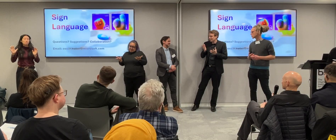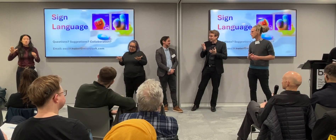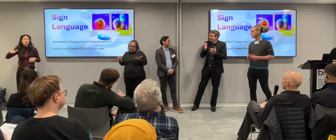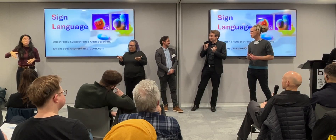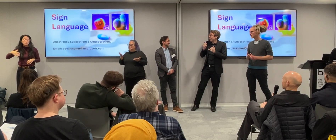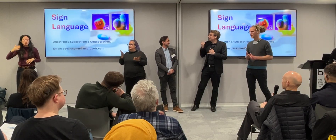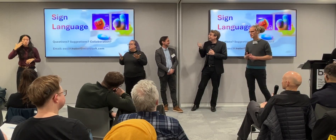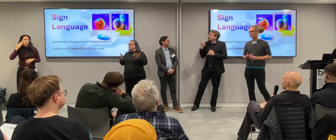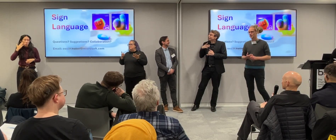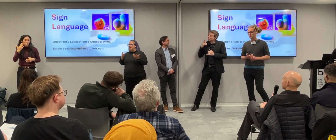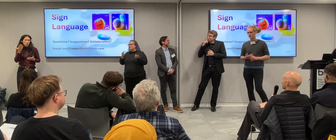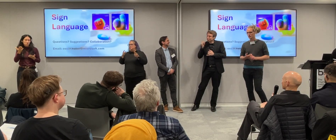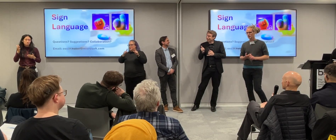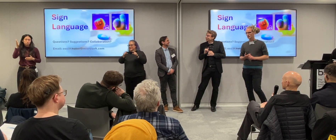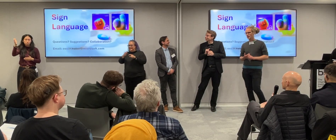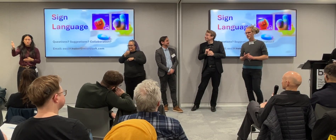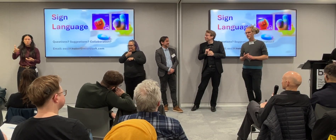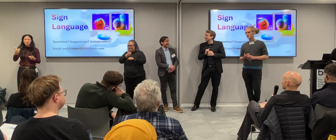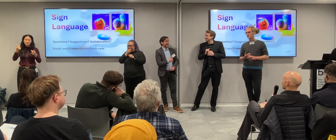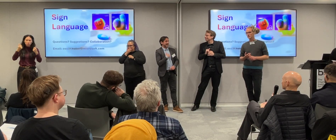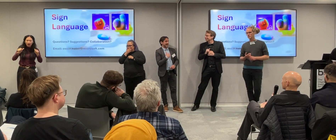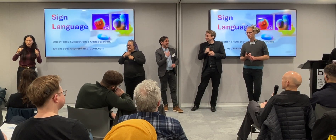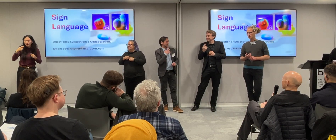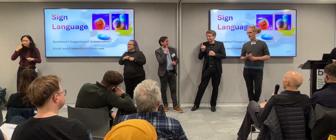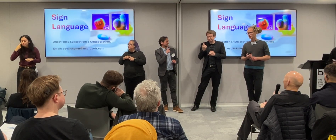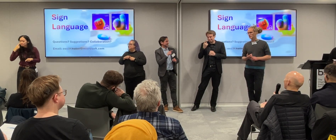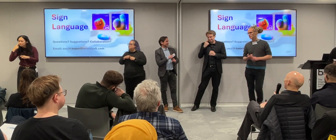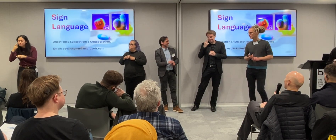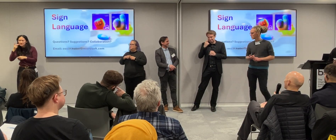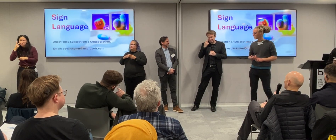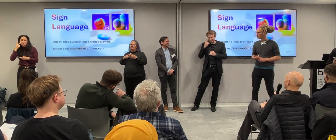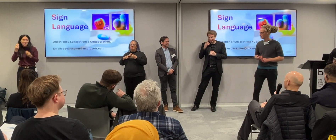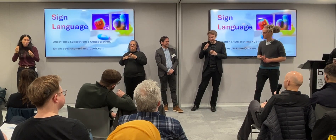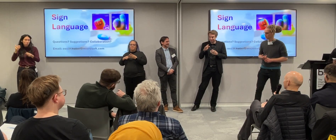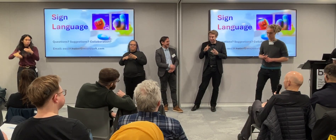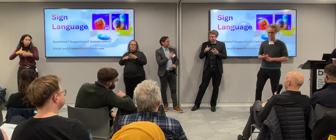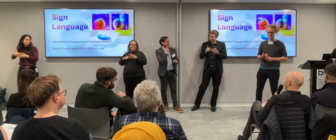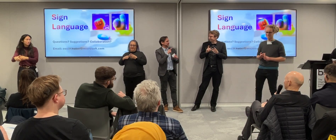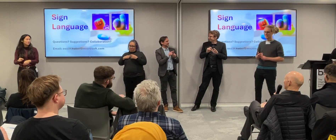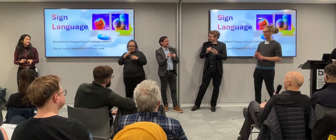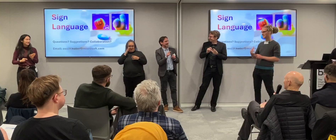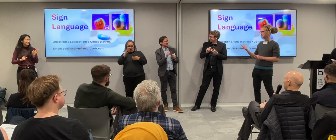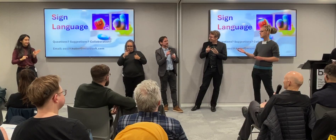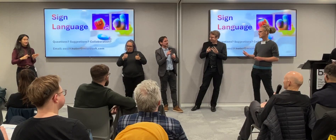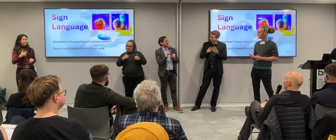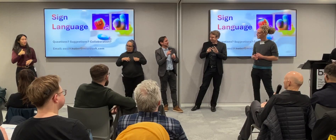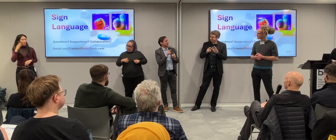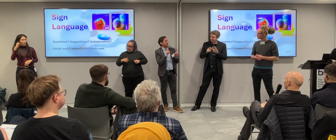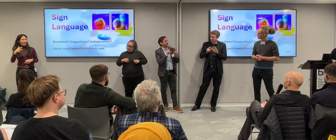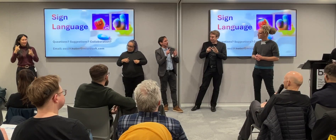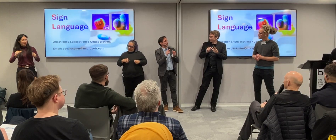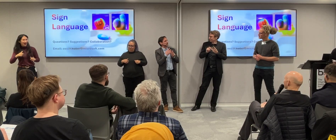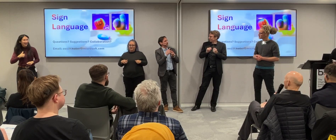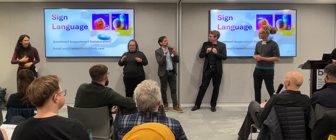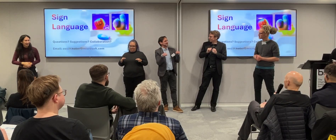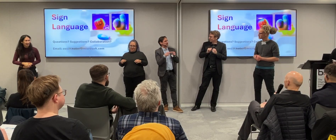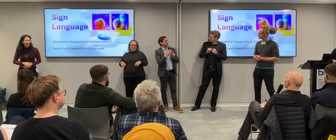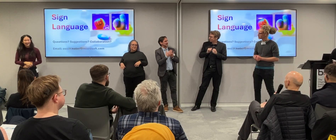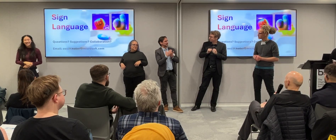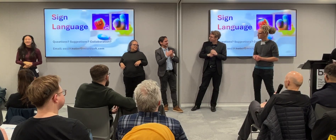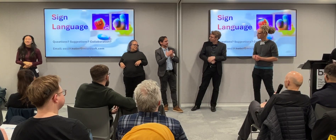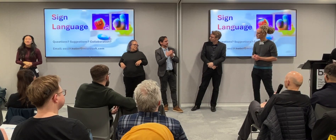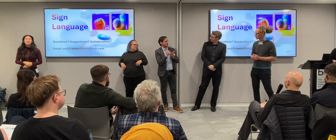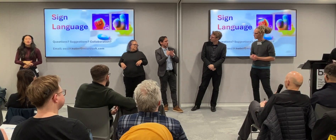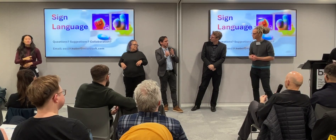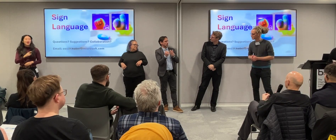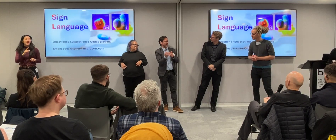have to try it out. And then, I will. And then... Absolutely will. And